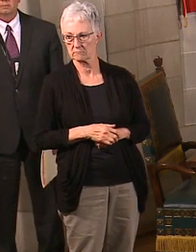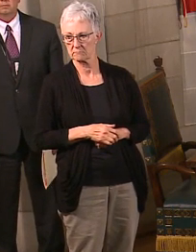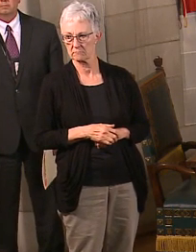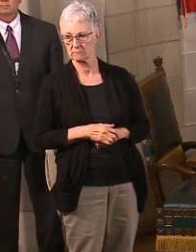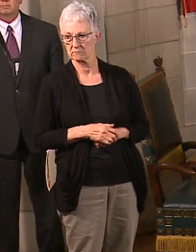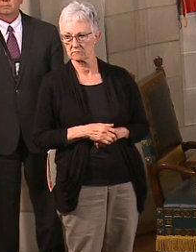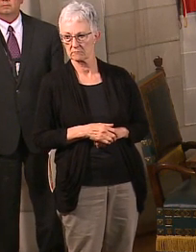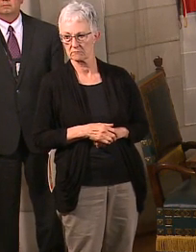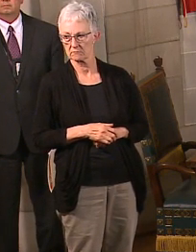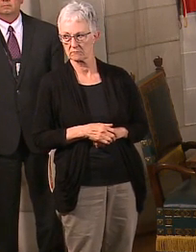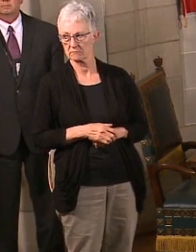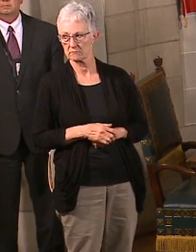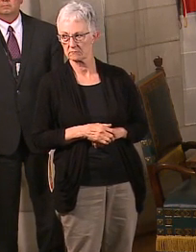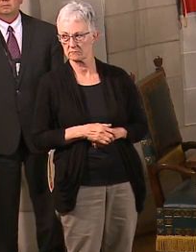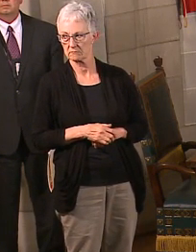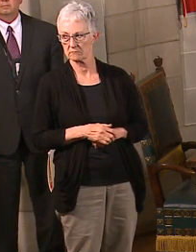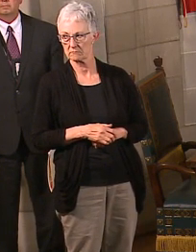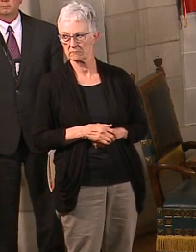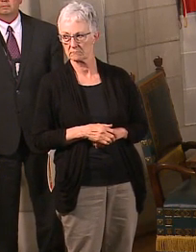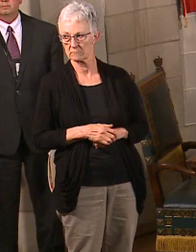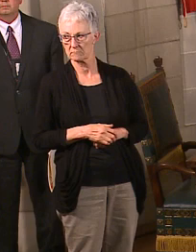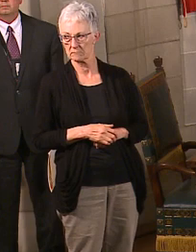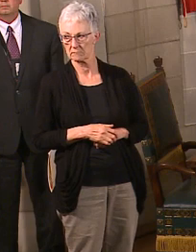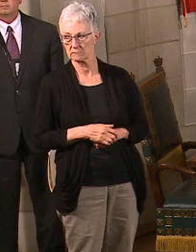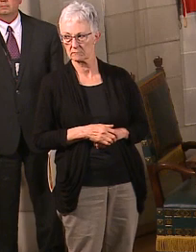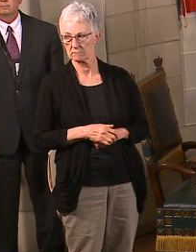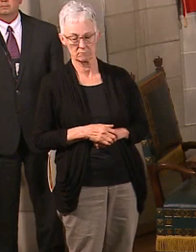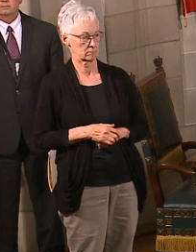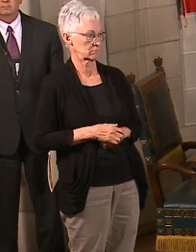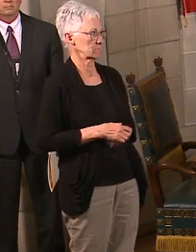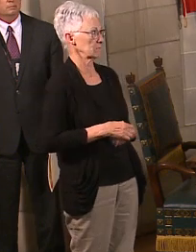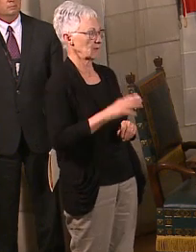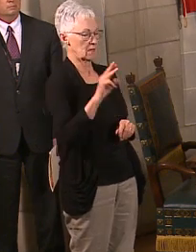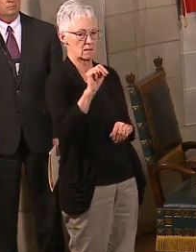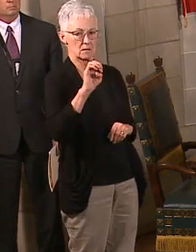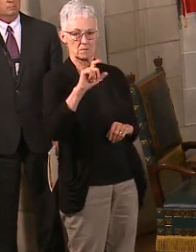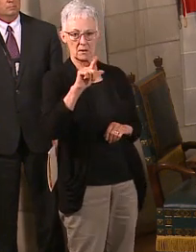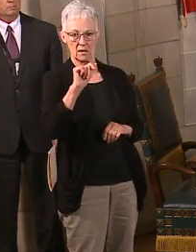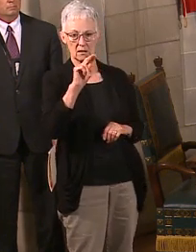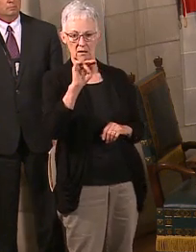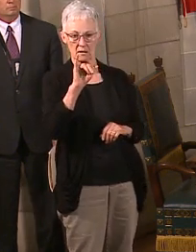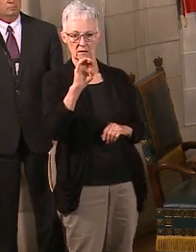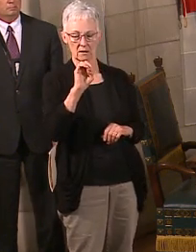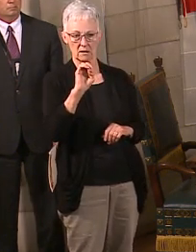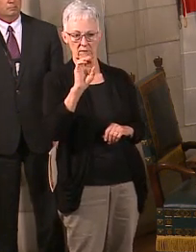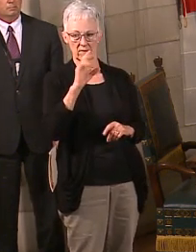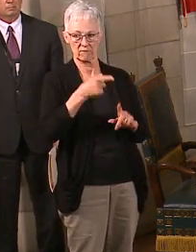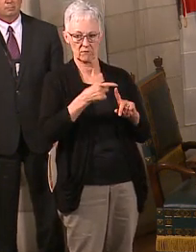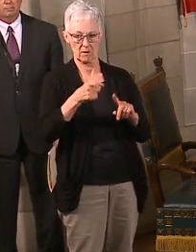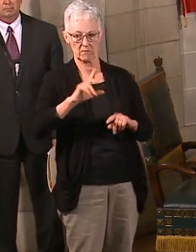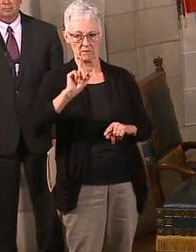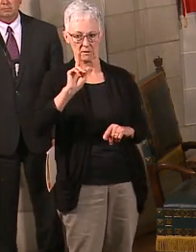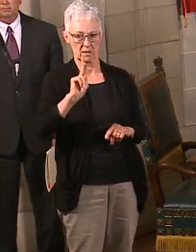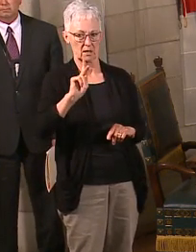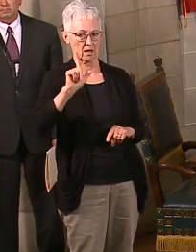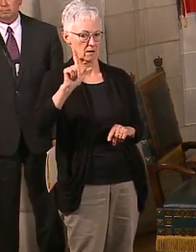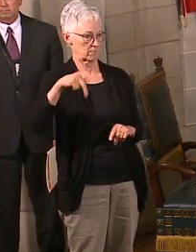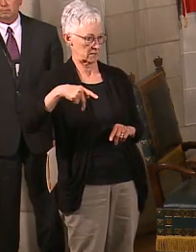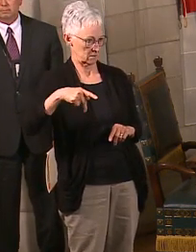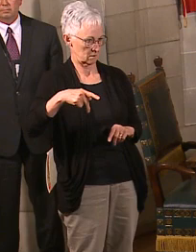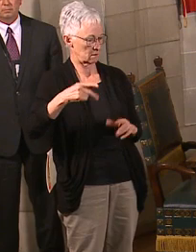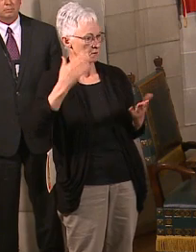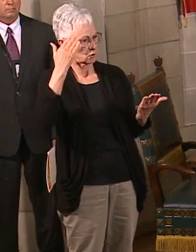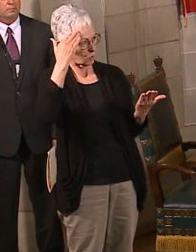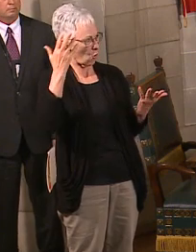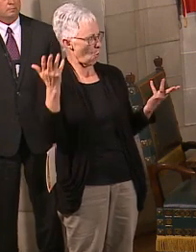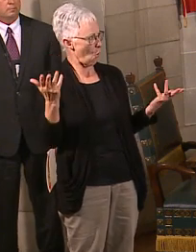people to help them with their business. Melanie wants to know about, from KNOP, wants to know what's available for